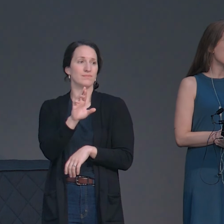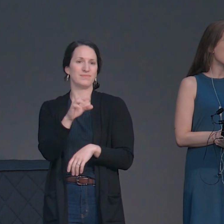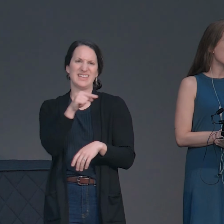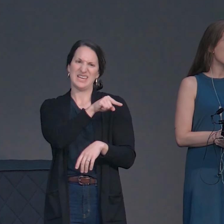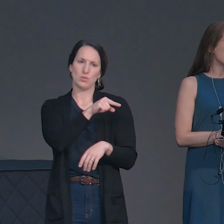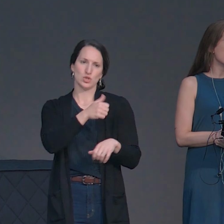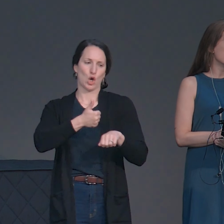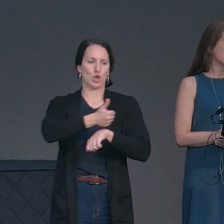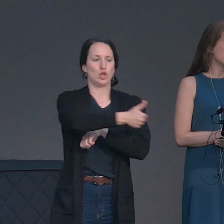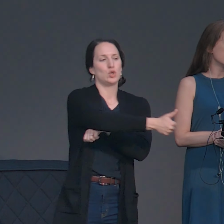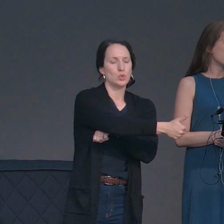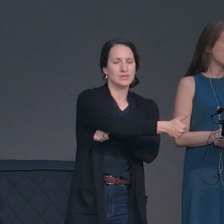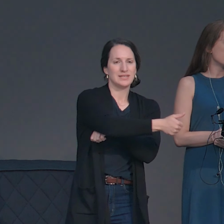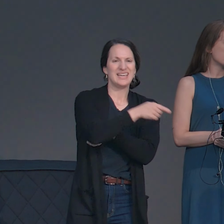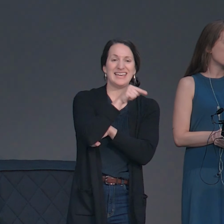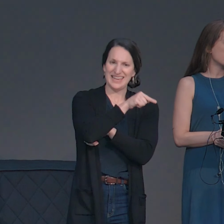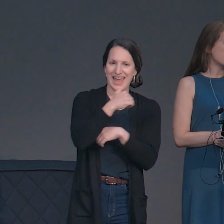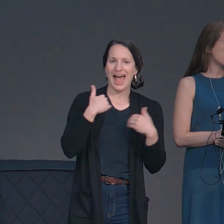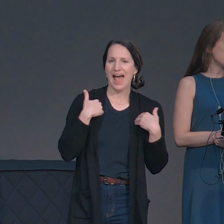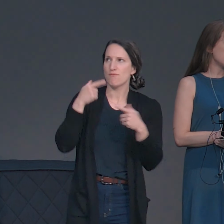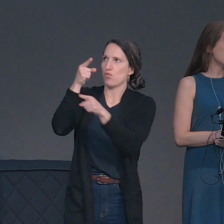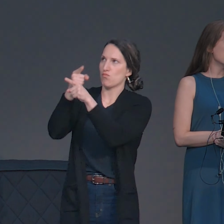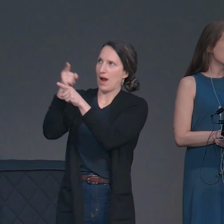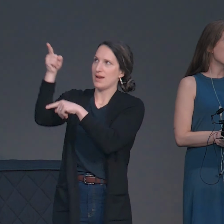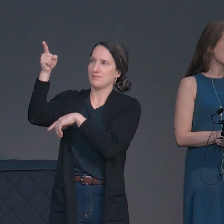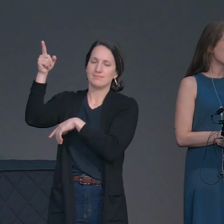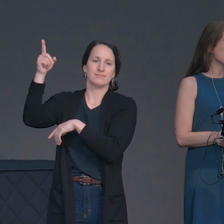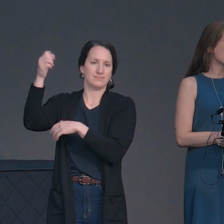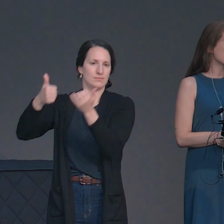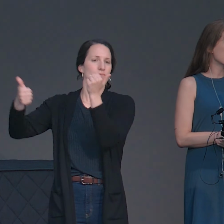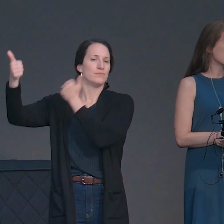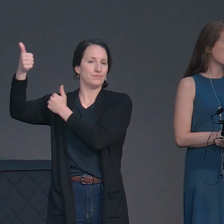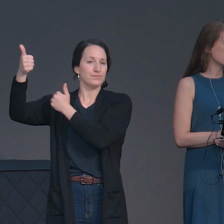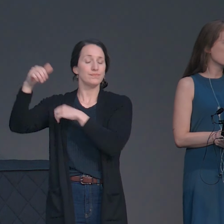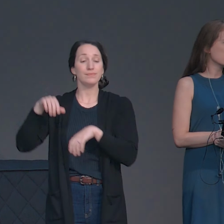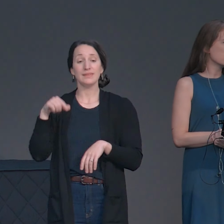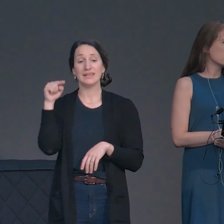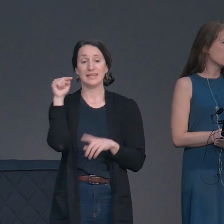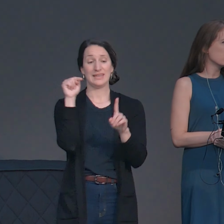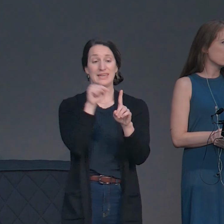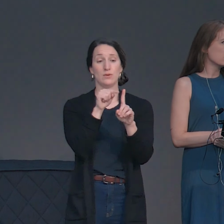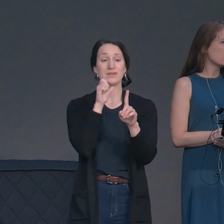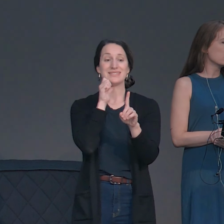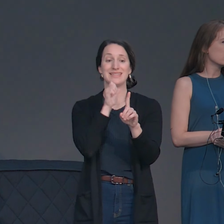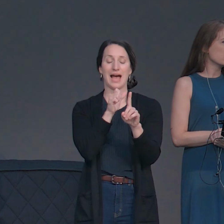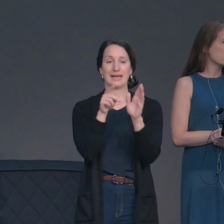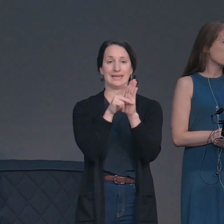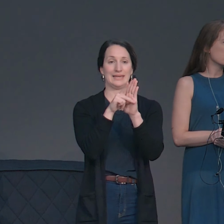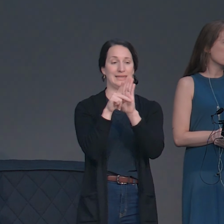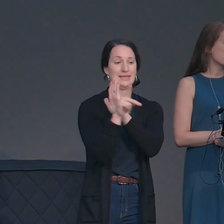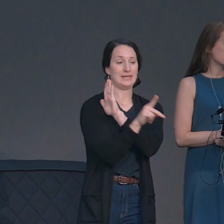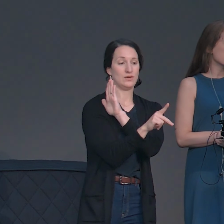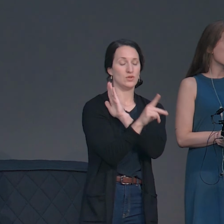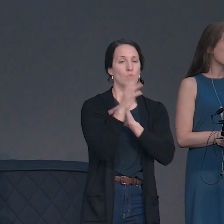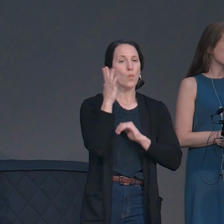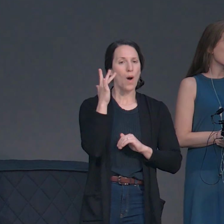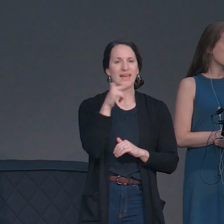his trial. And he wasn't killed because he lacked the power to crush his